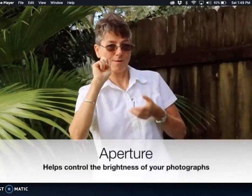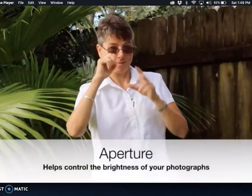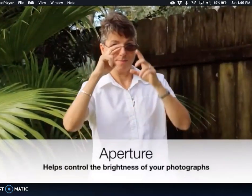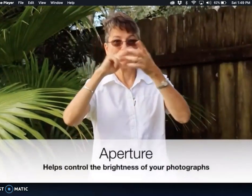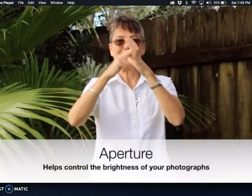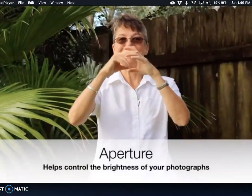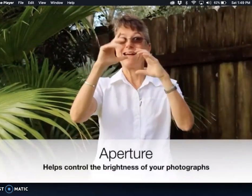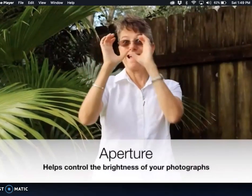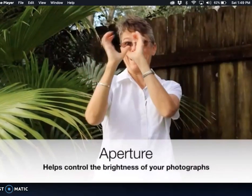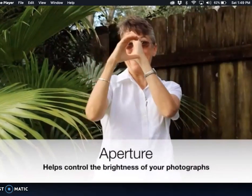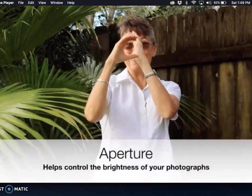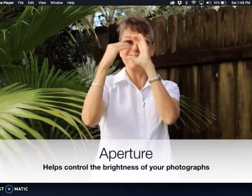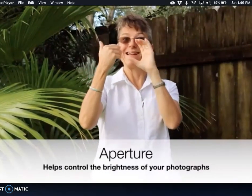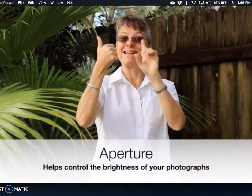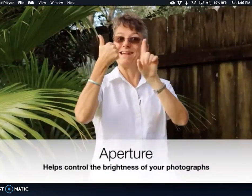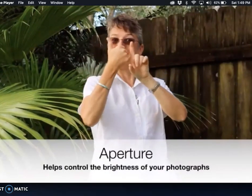The first one is aperture.